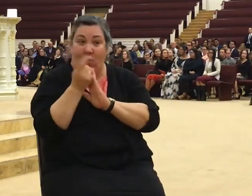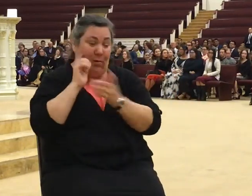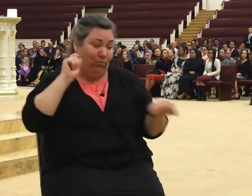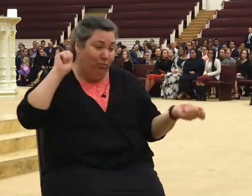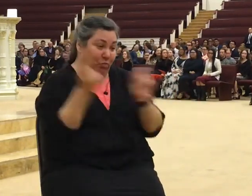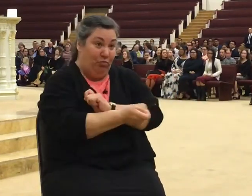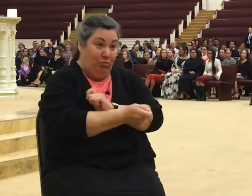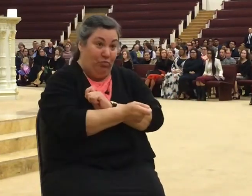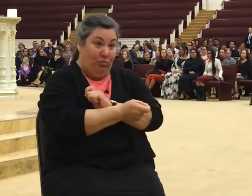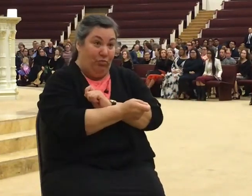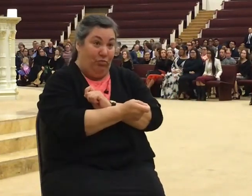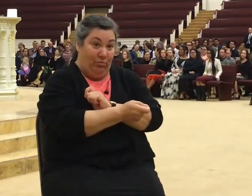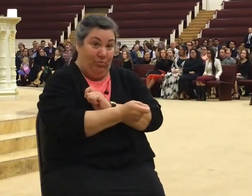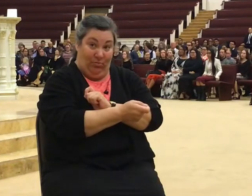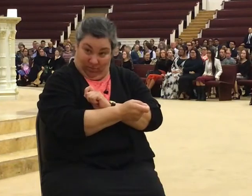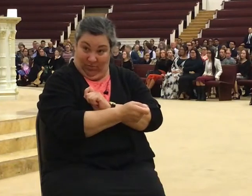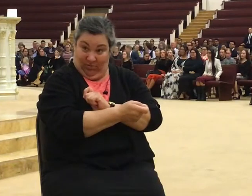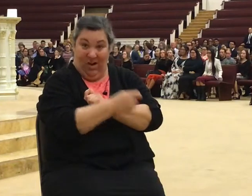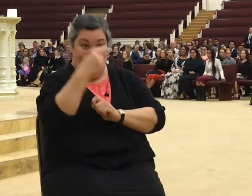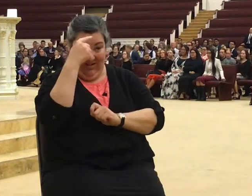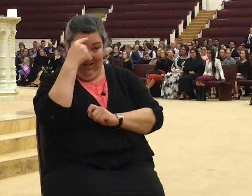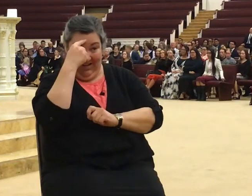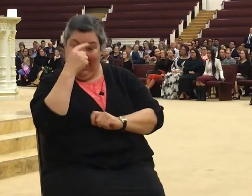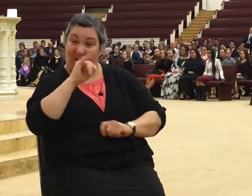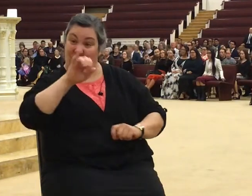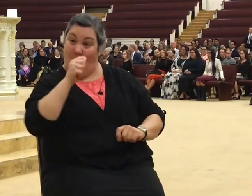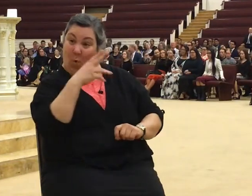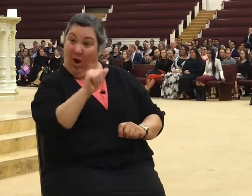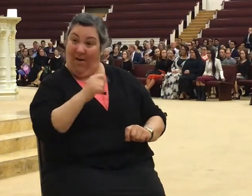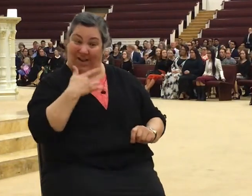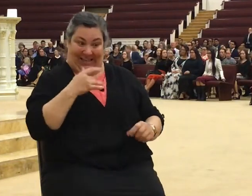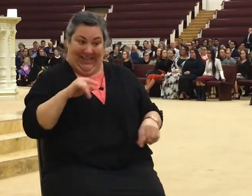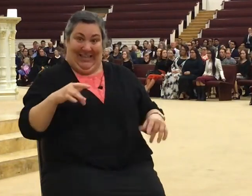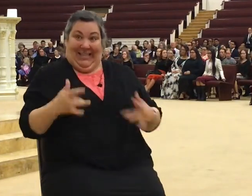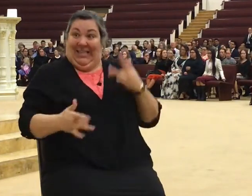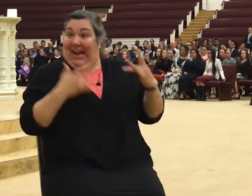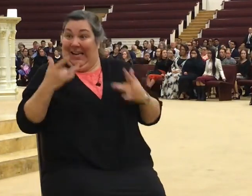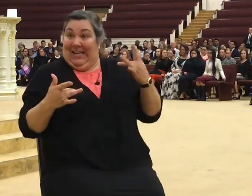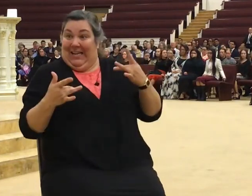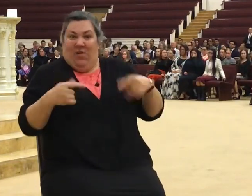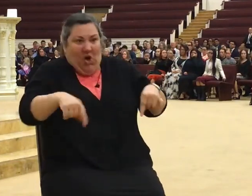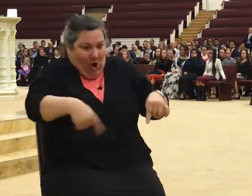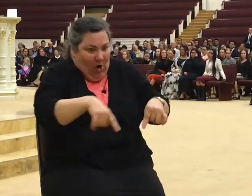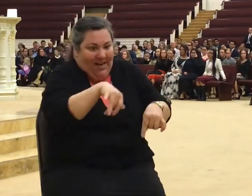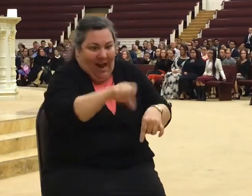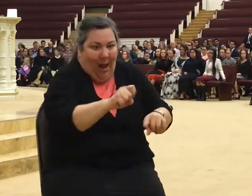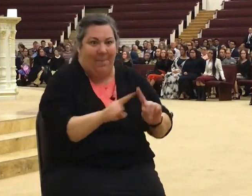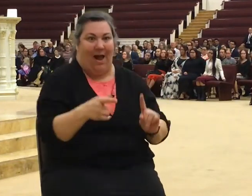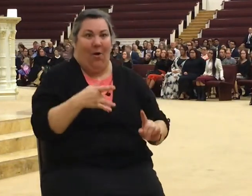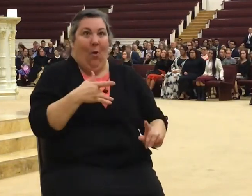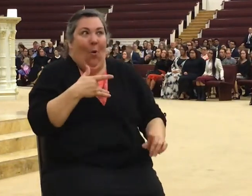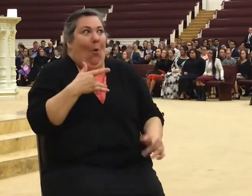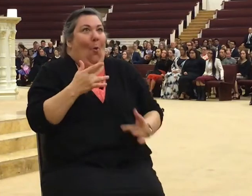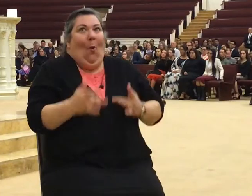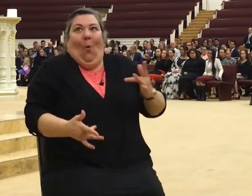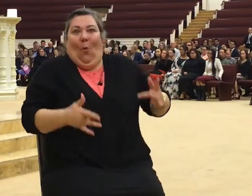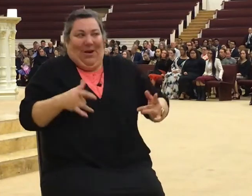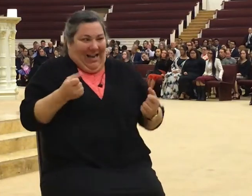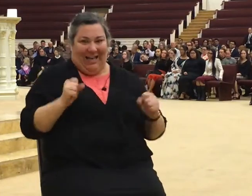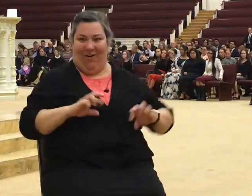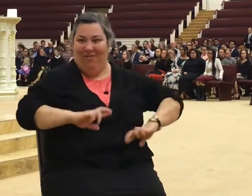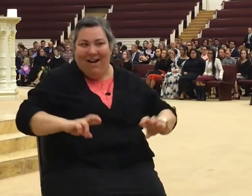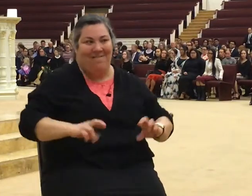You think he got excited? You think, I know there was nervous apprehension, but it was like, whoo, let's go over.